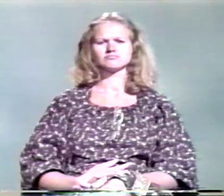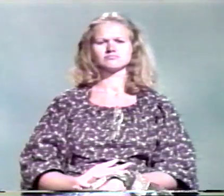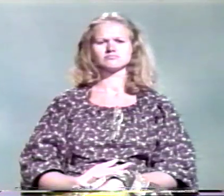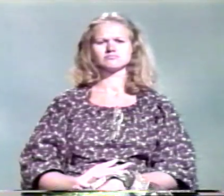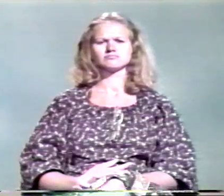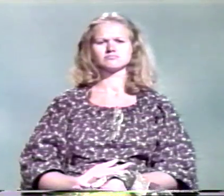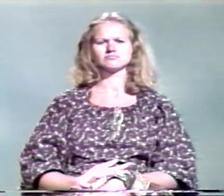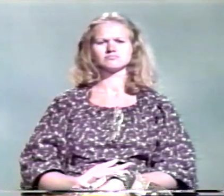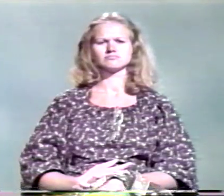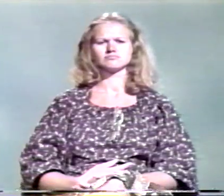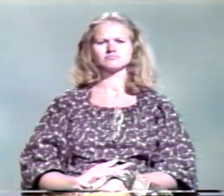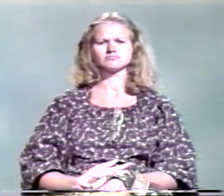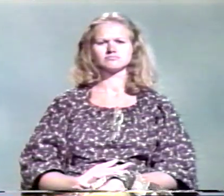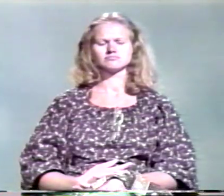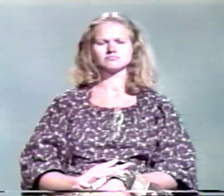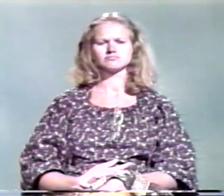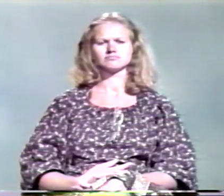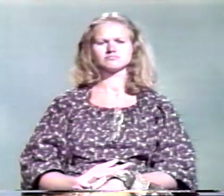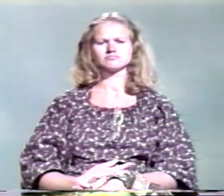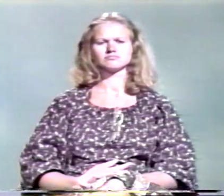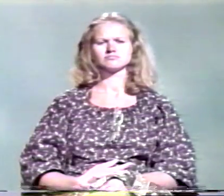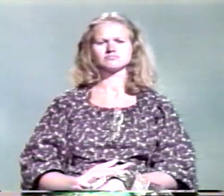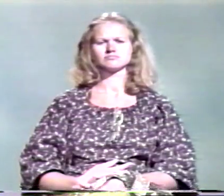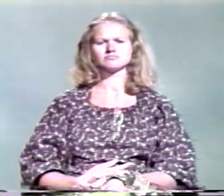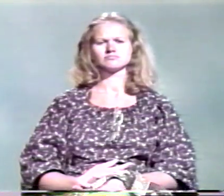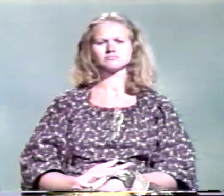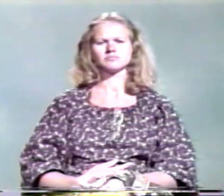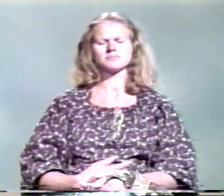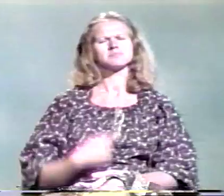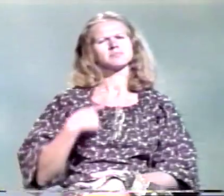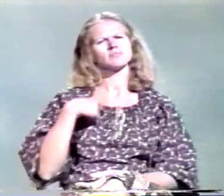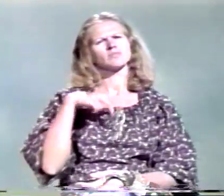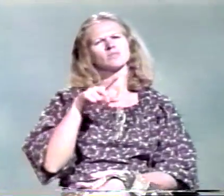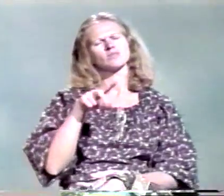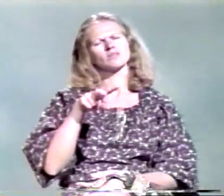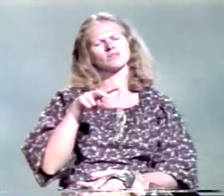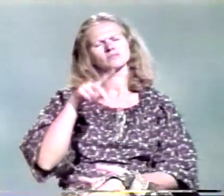I looked and was confused. I thought she was going to throw it at him.